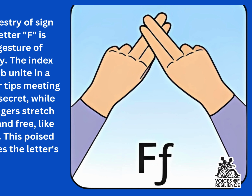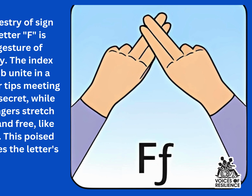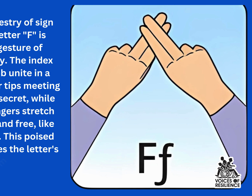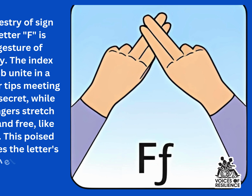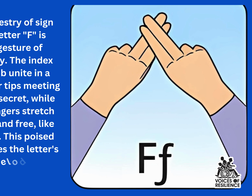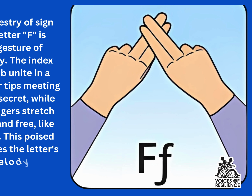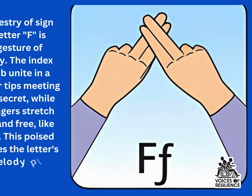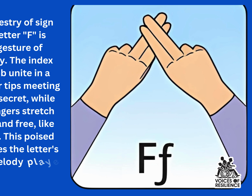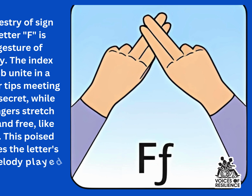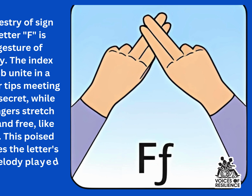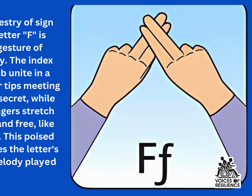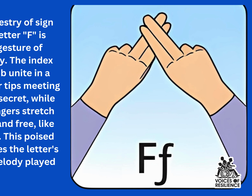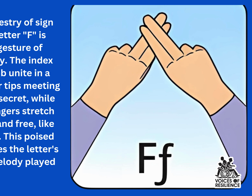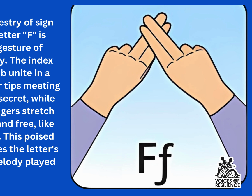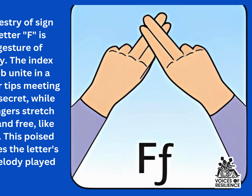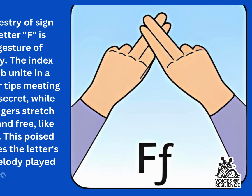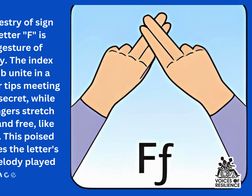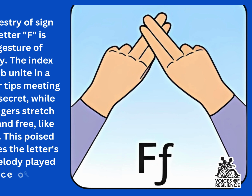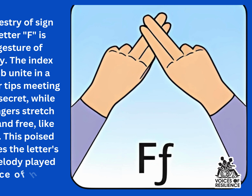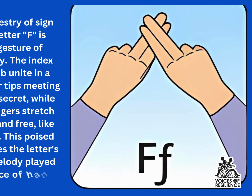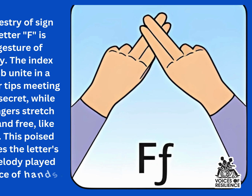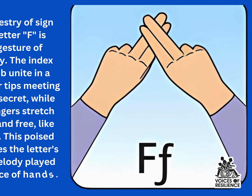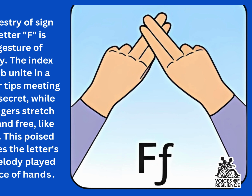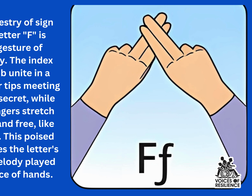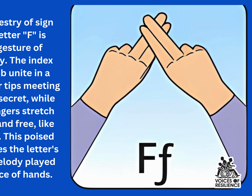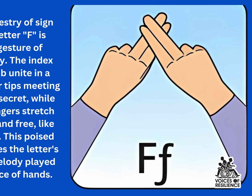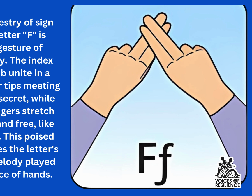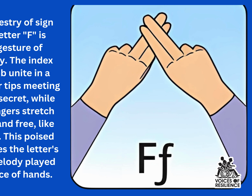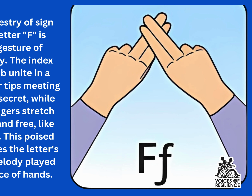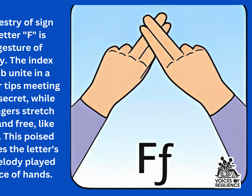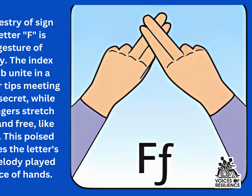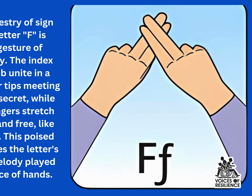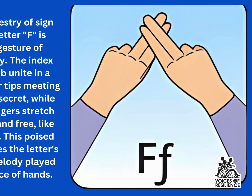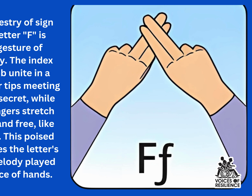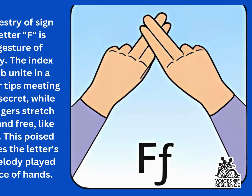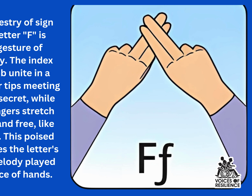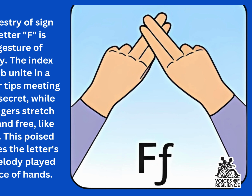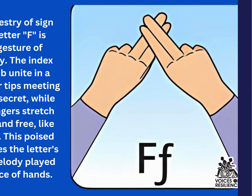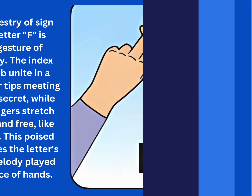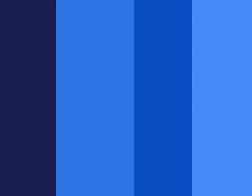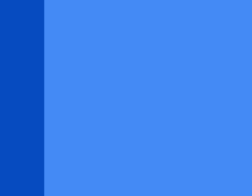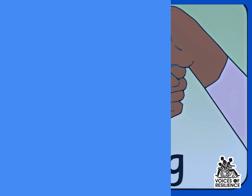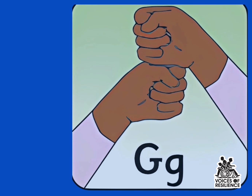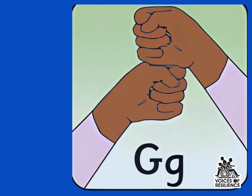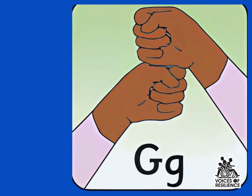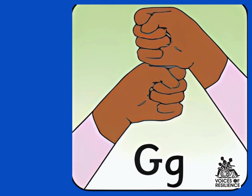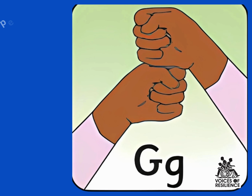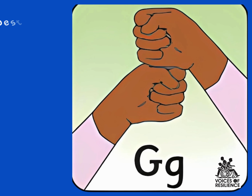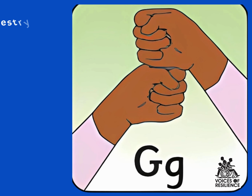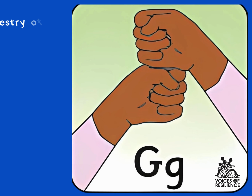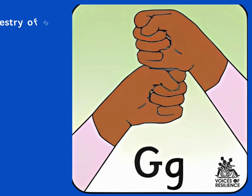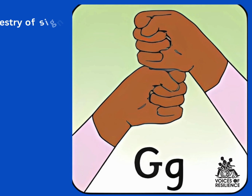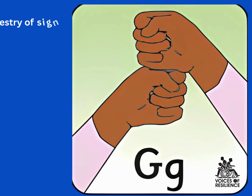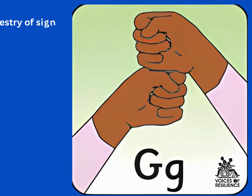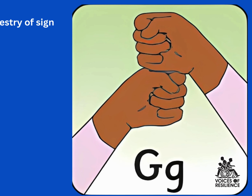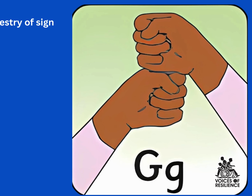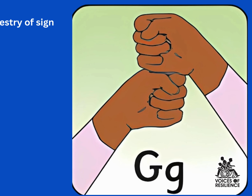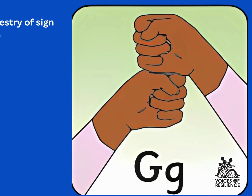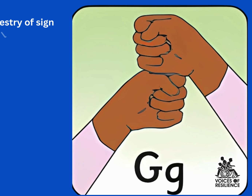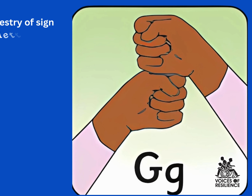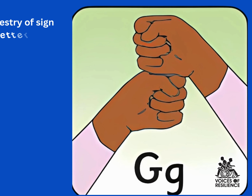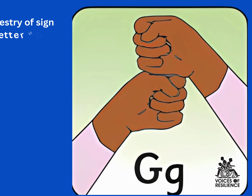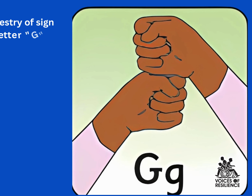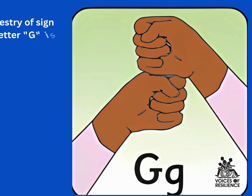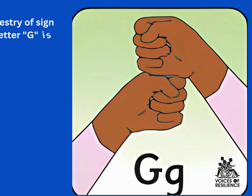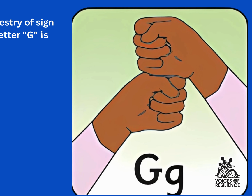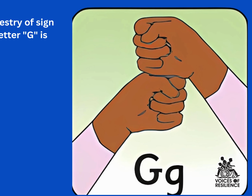formation captures the letter's spirit, a silent melody played through the dance of hands. In the lyrical tapestry of sign language,